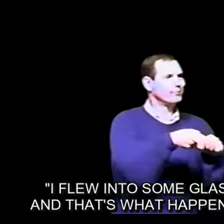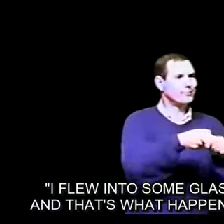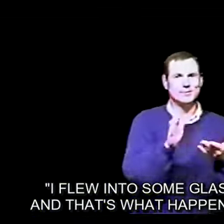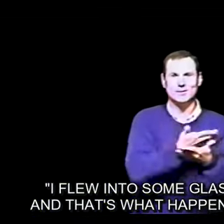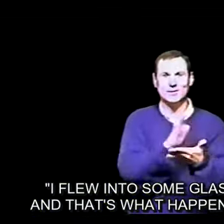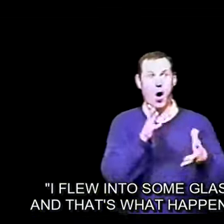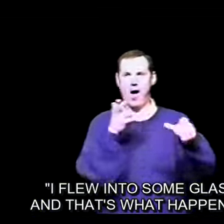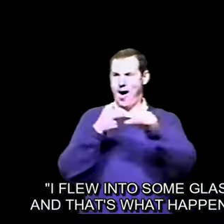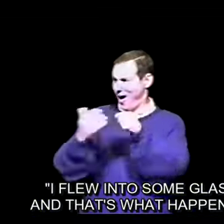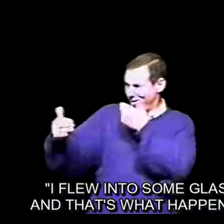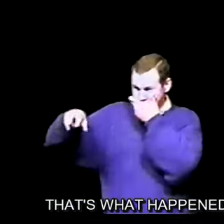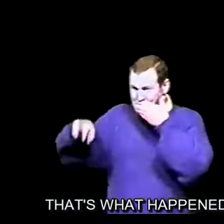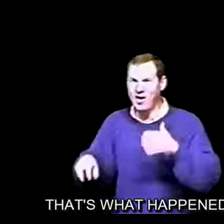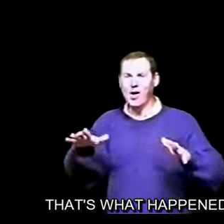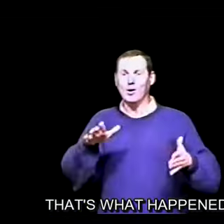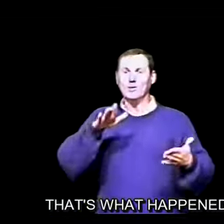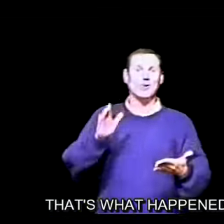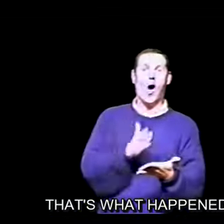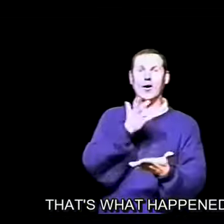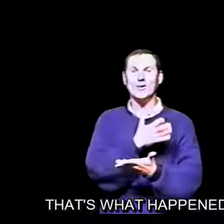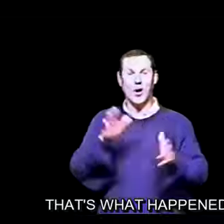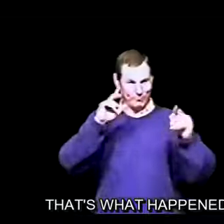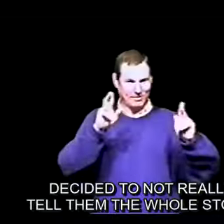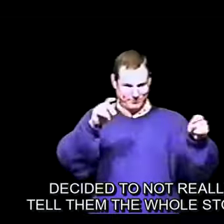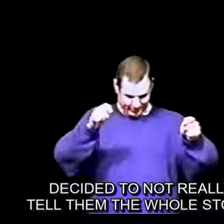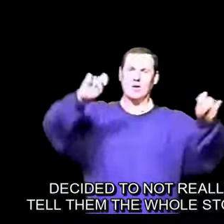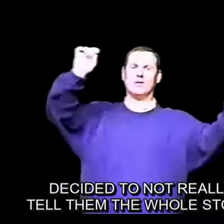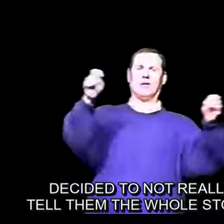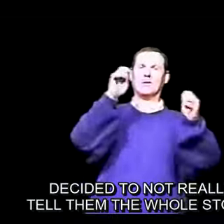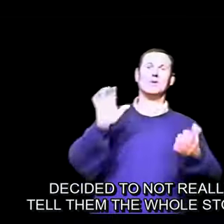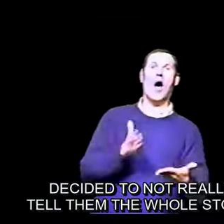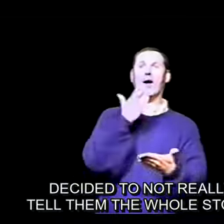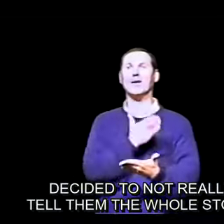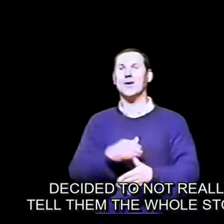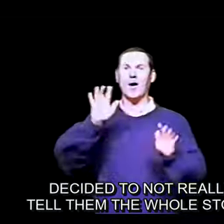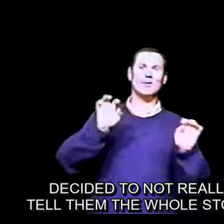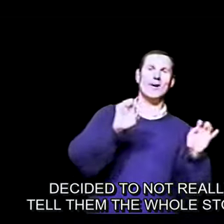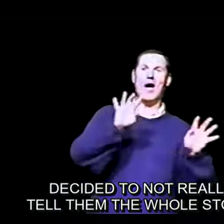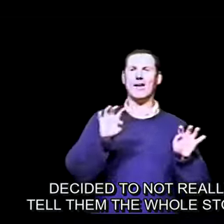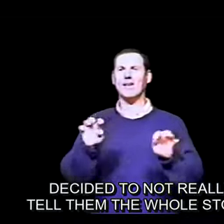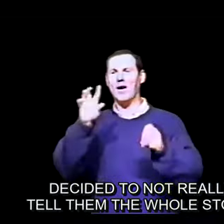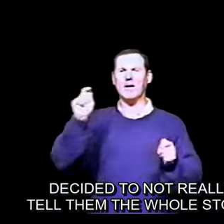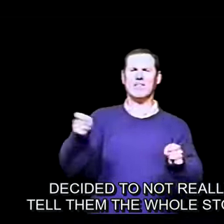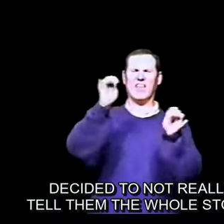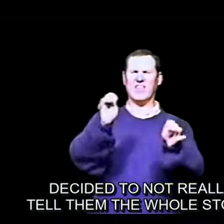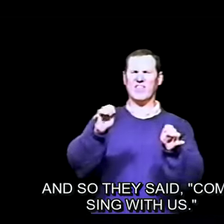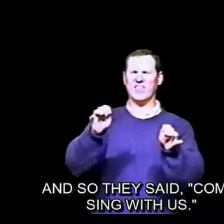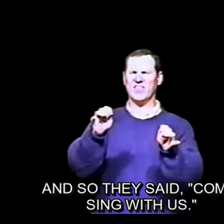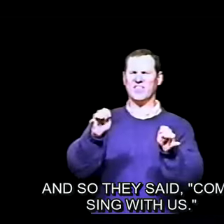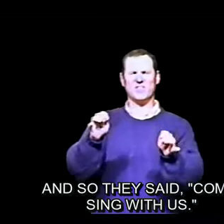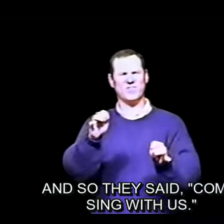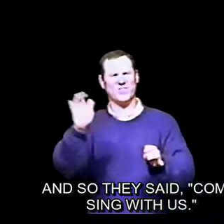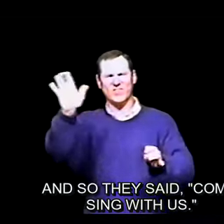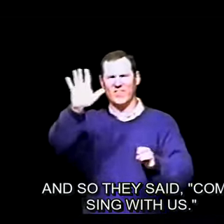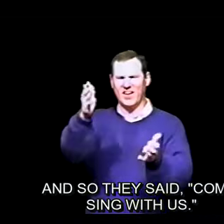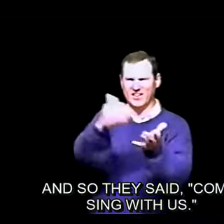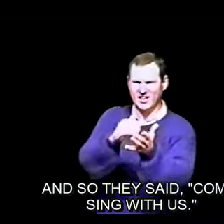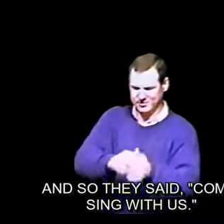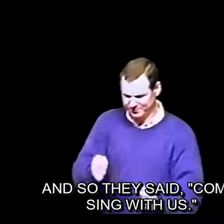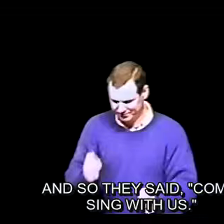happened. Decided to not really tell them the whole story. And so they said, come, sing with us. And so he joined in